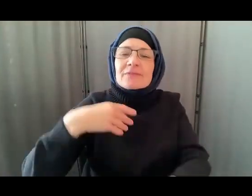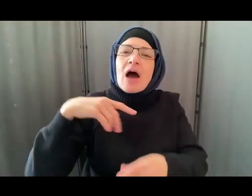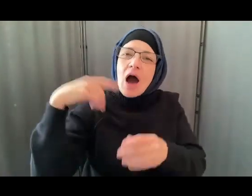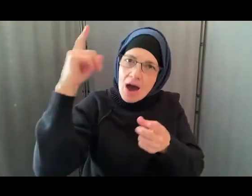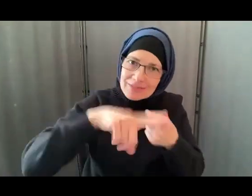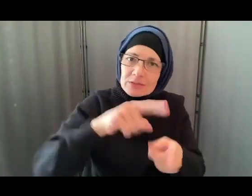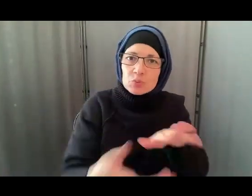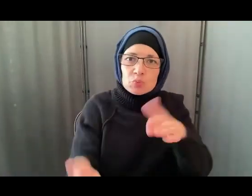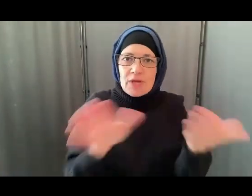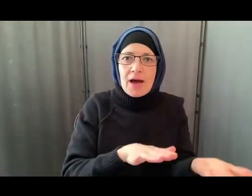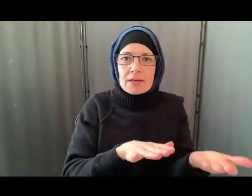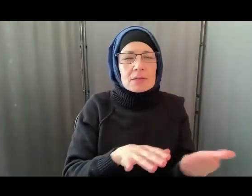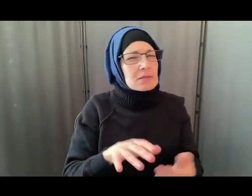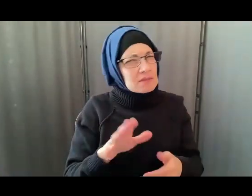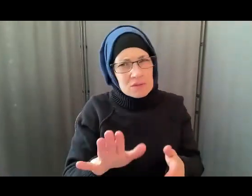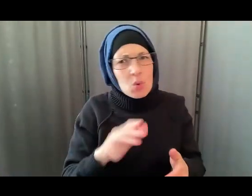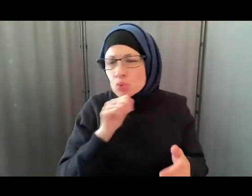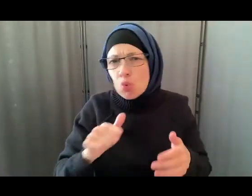So don't be stingy.